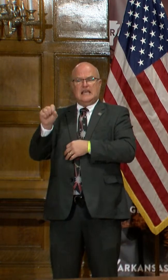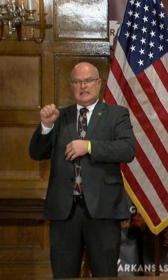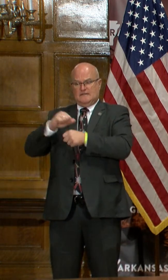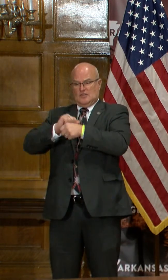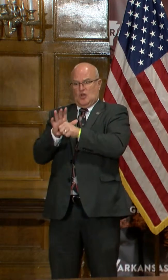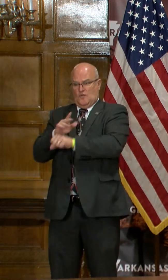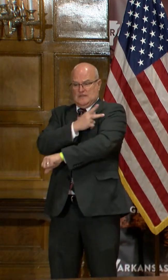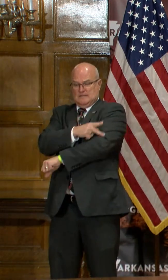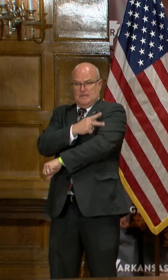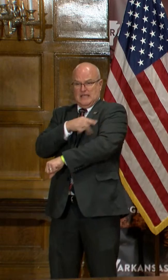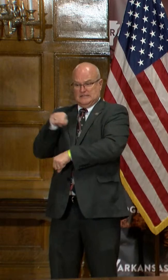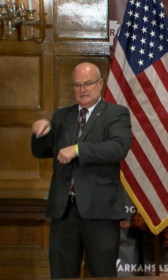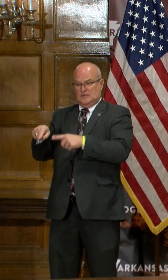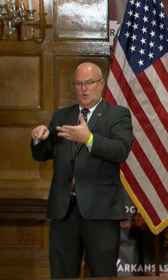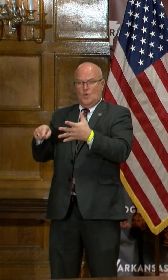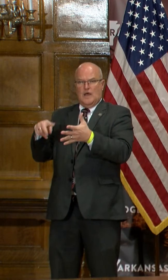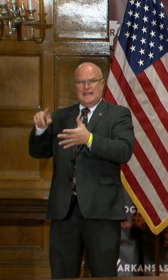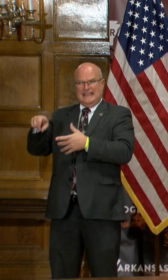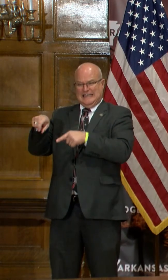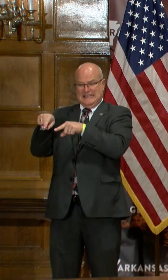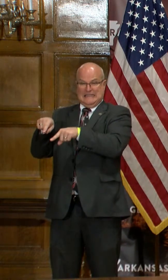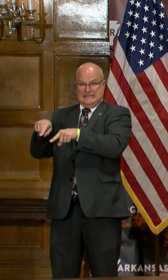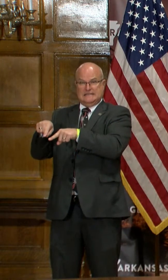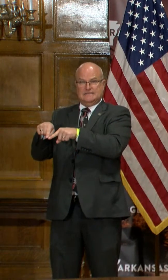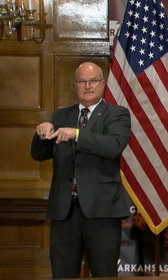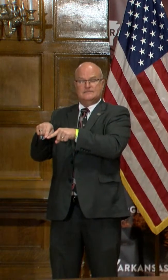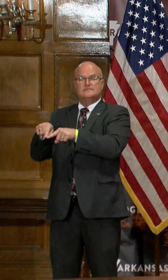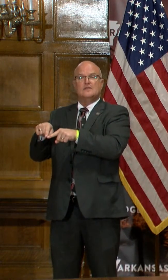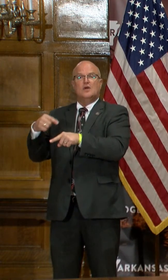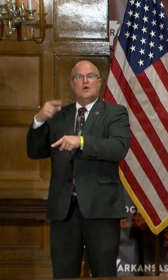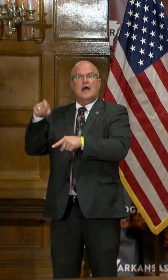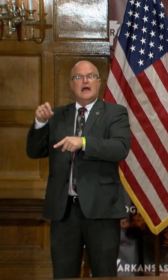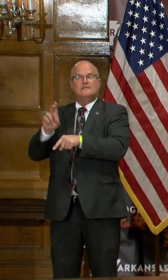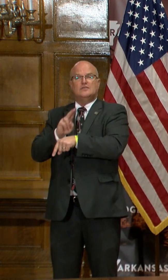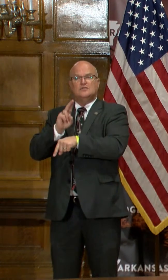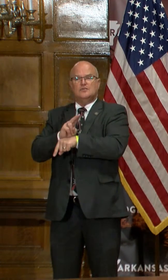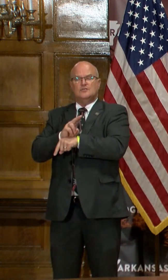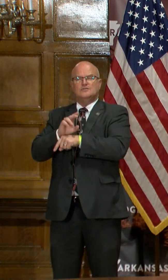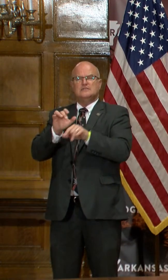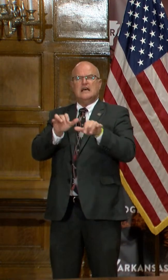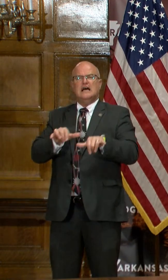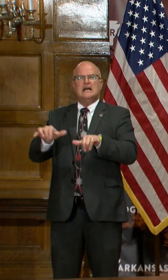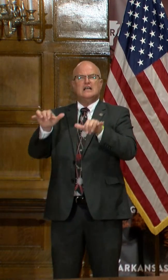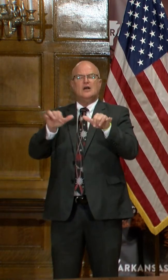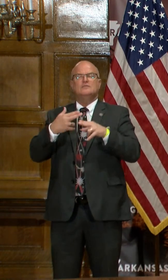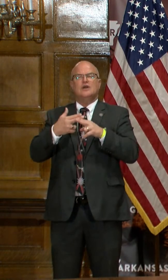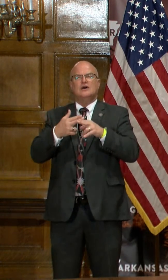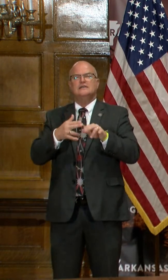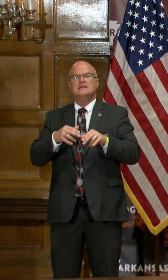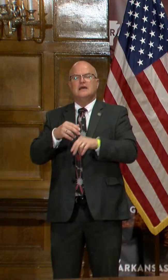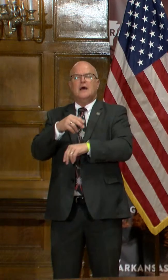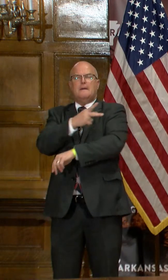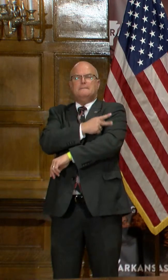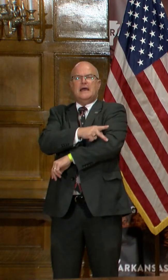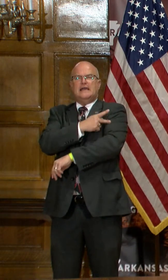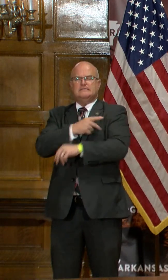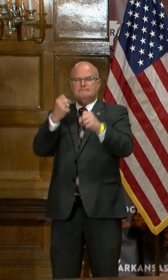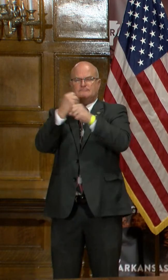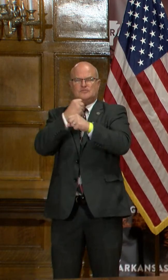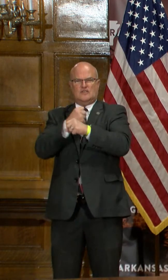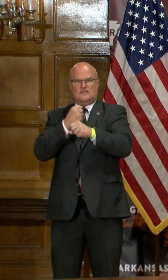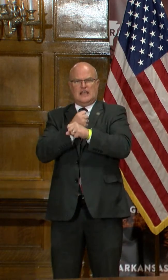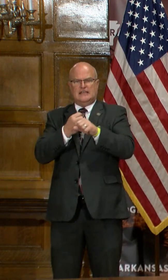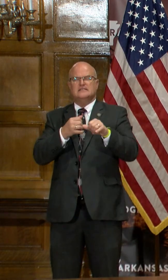a COVID-19 patient and what that patient needs. We would have to use a common, we call it a patient stratification tool. It's